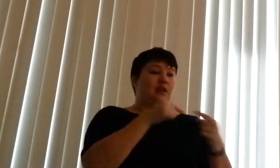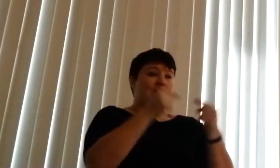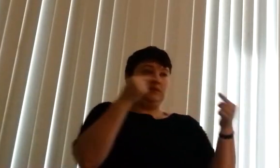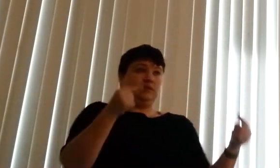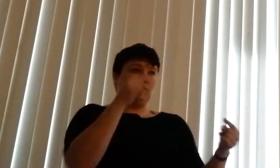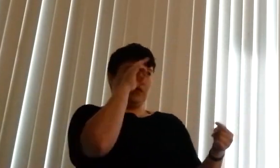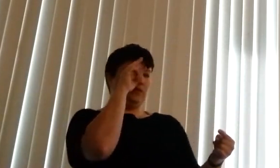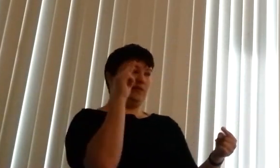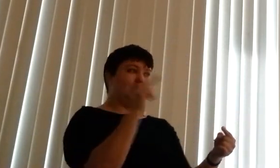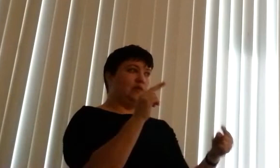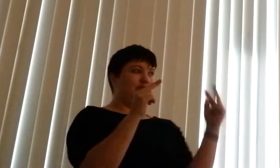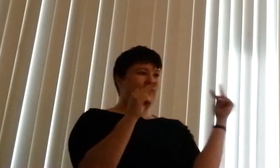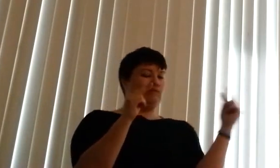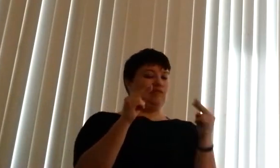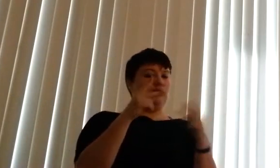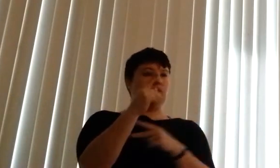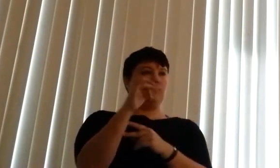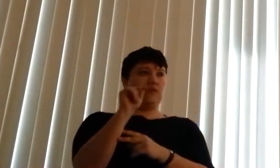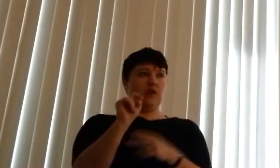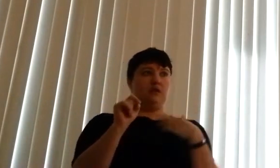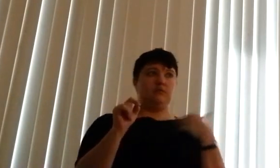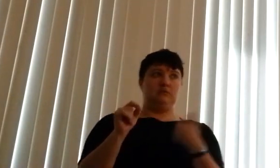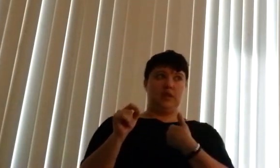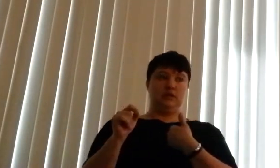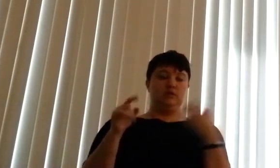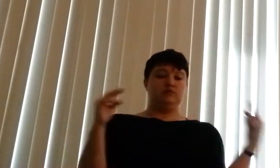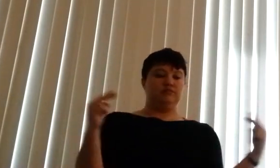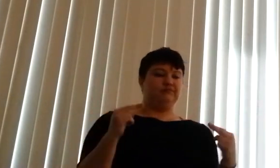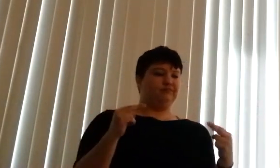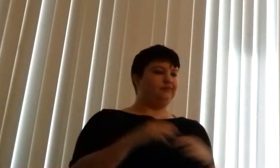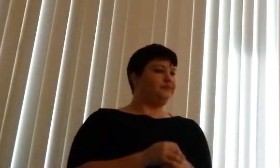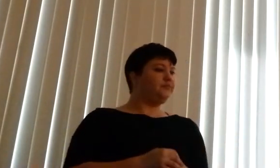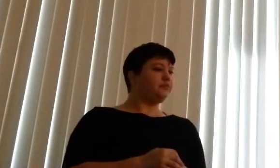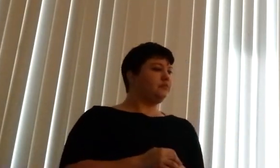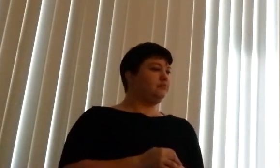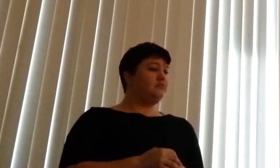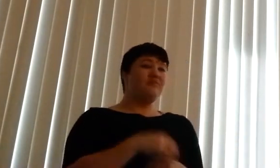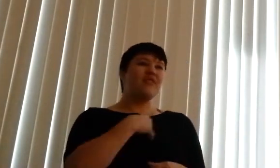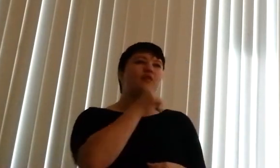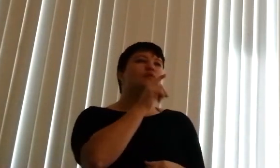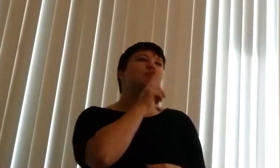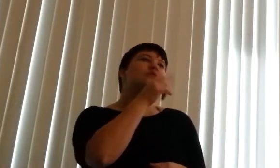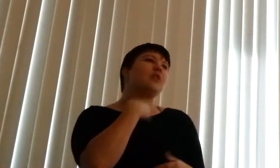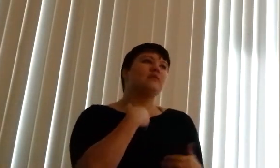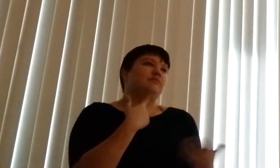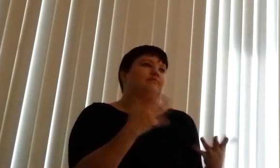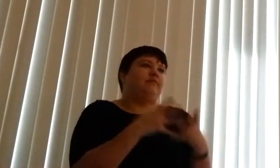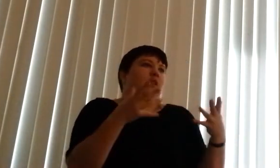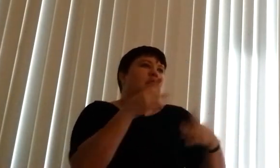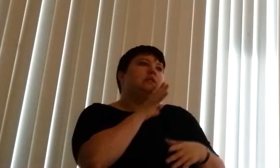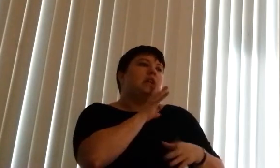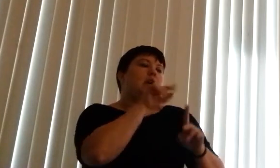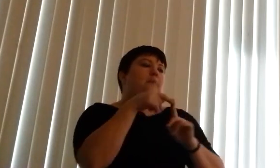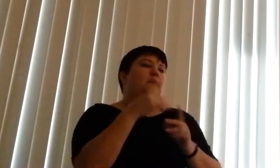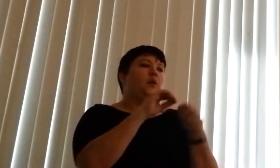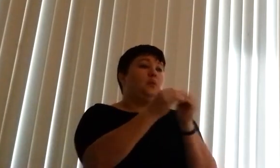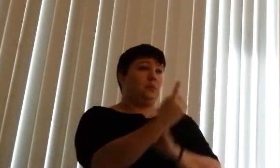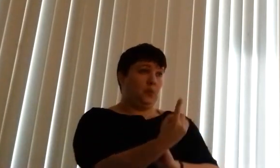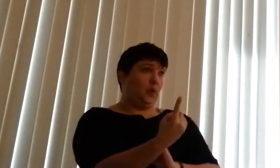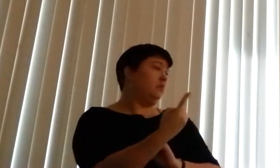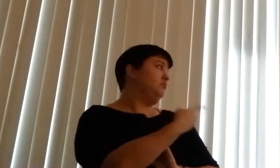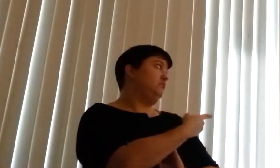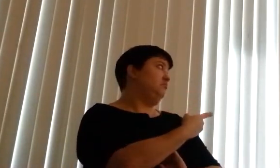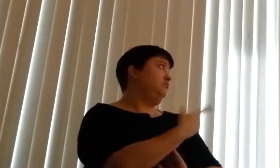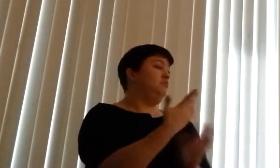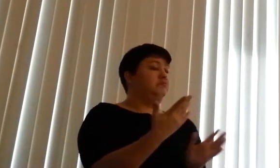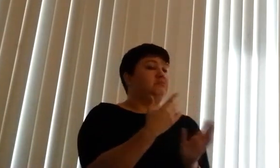Kant's. Okay, so I don't have to say much about number one up there. Person ought not to use another